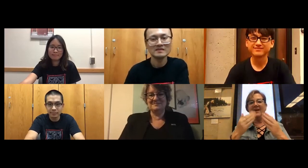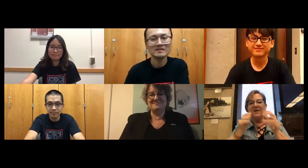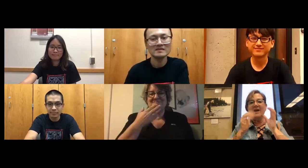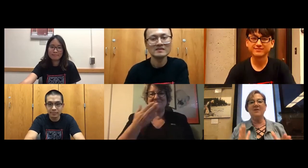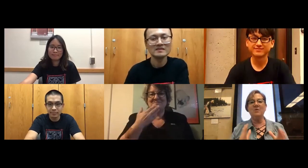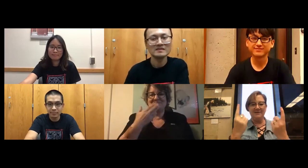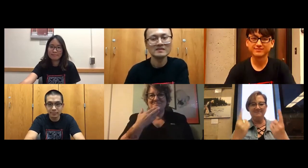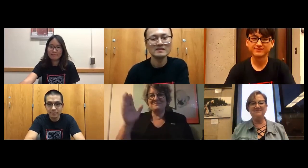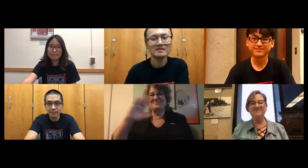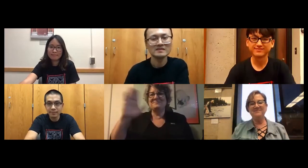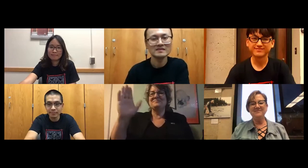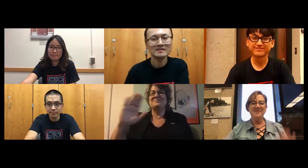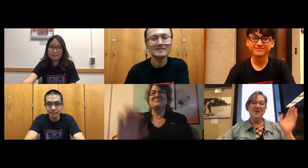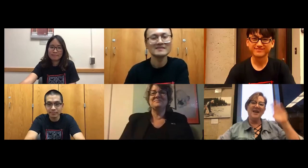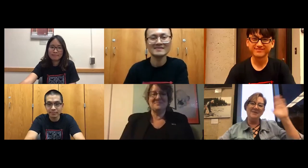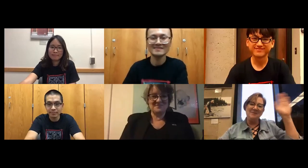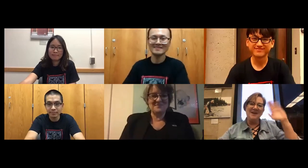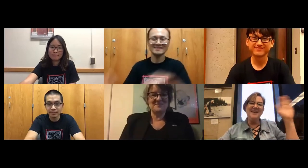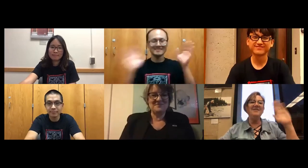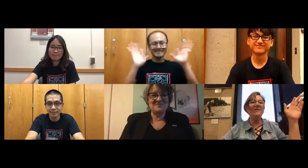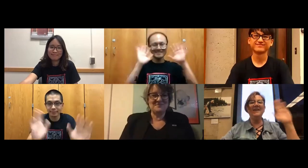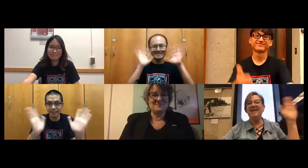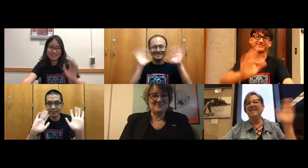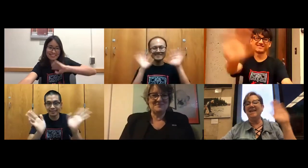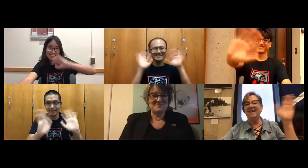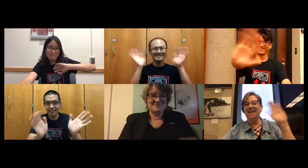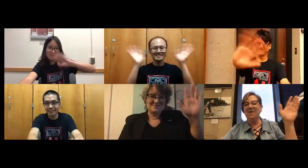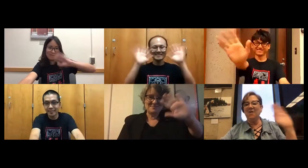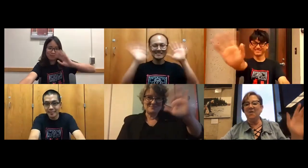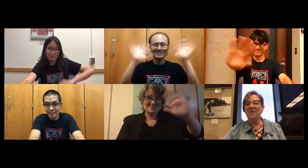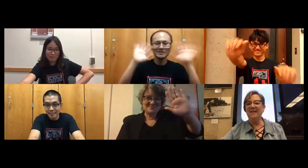Thank you to everyone. Okay, bye-bye everybody. Thank you.